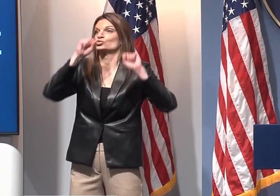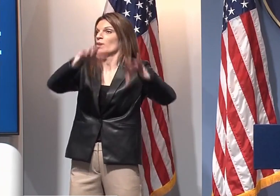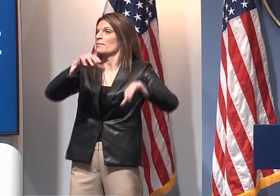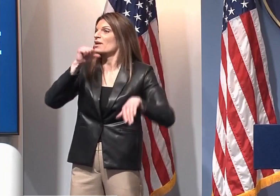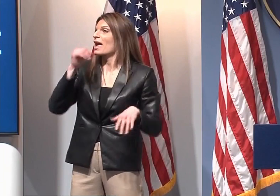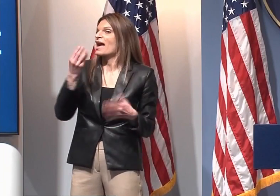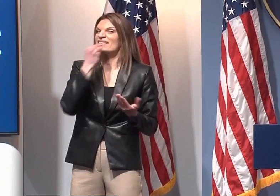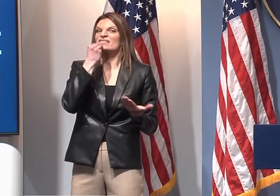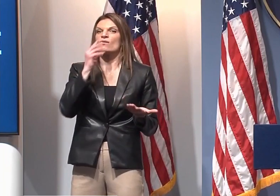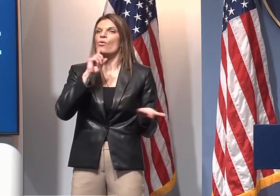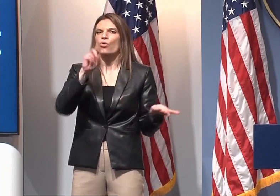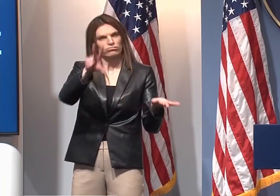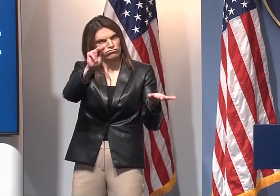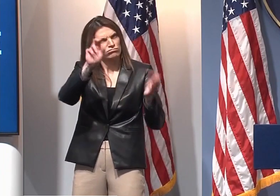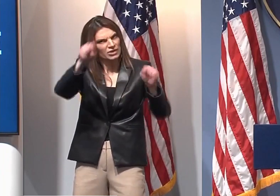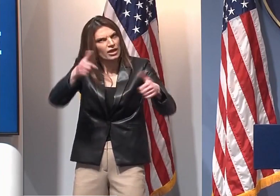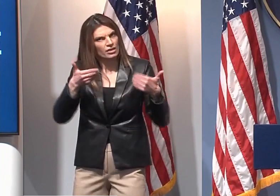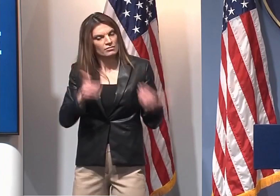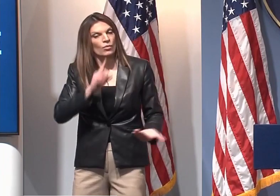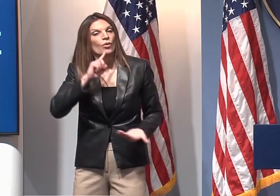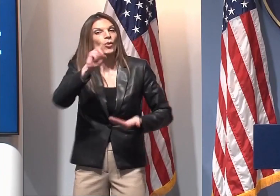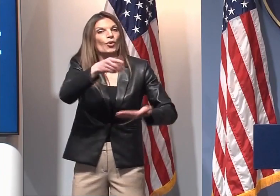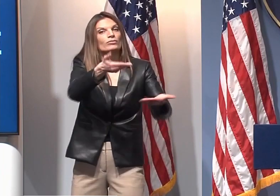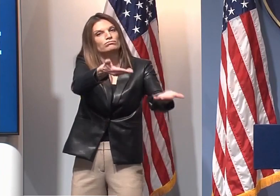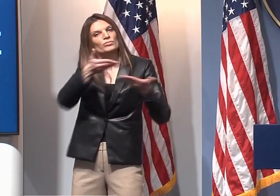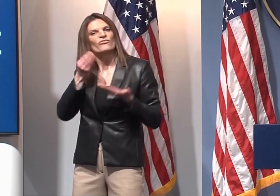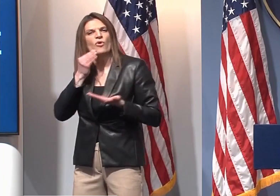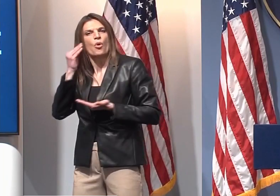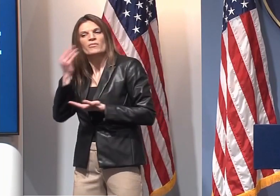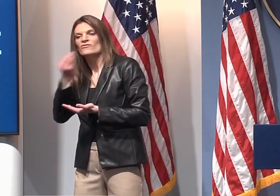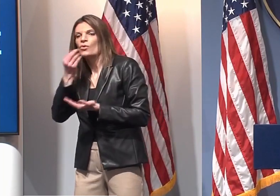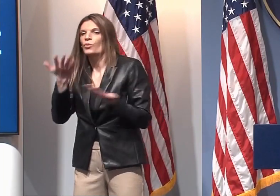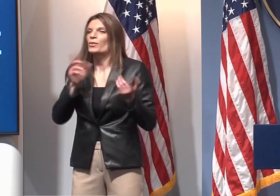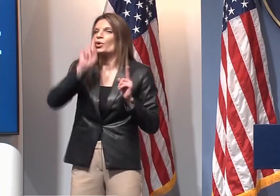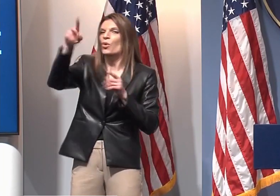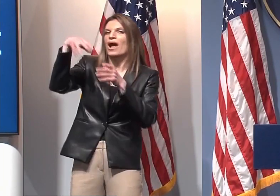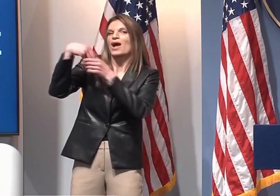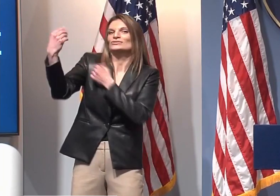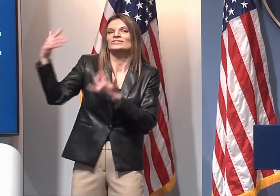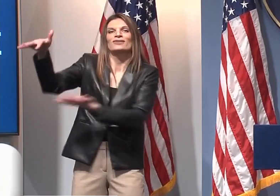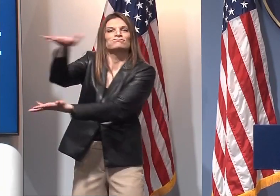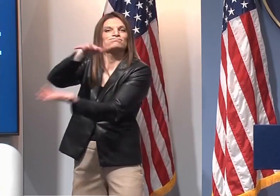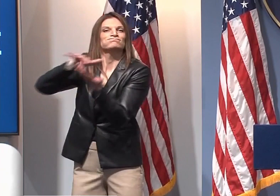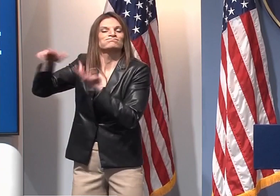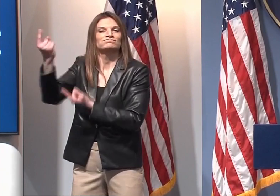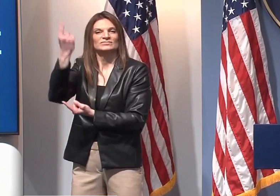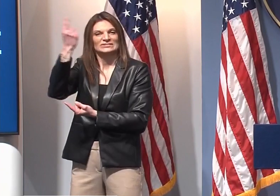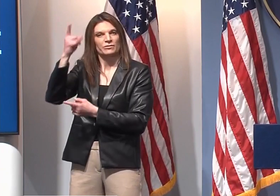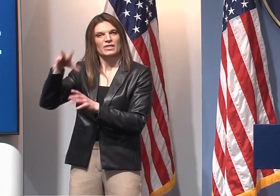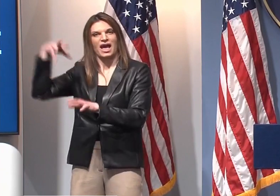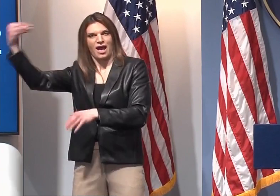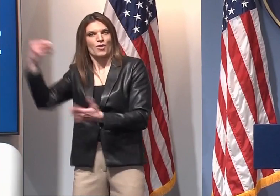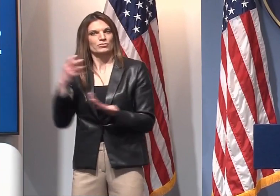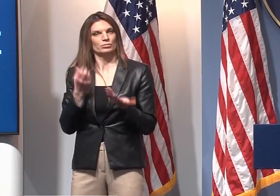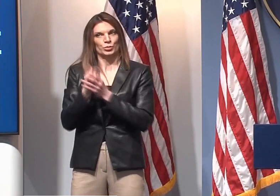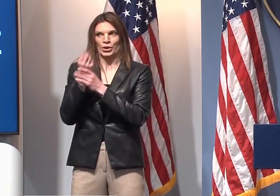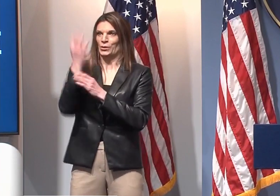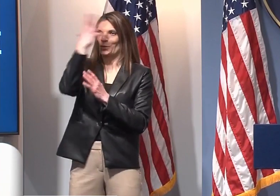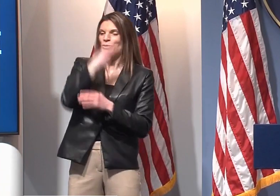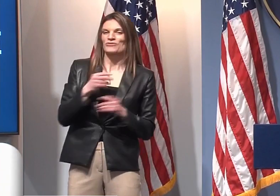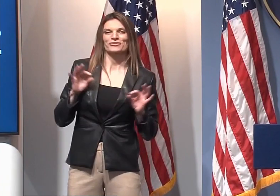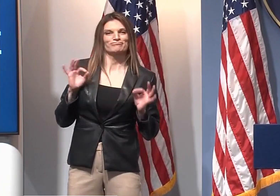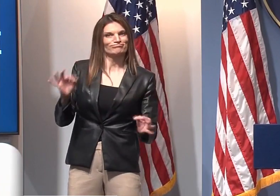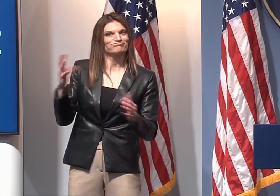outdoor area or get takeout and take it home or go to a park and enjoy this beautiful spring weather that we're having. But at